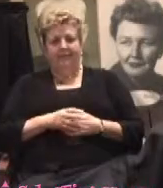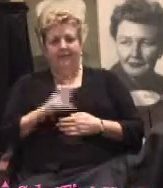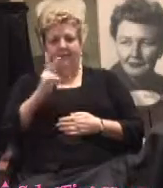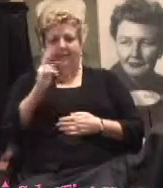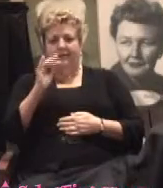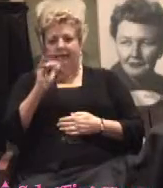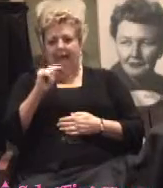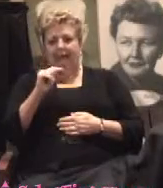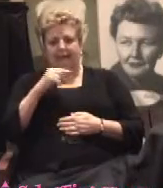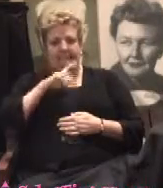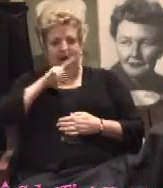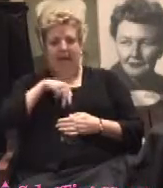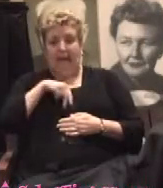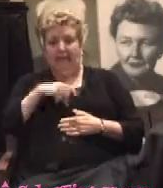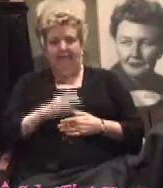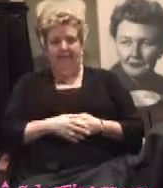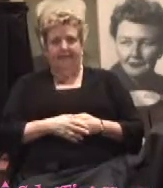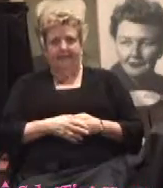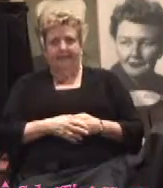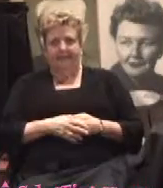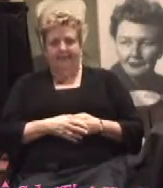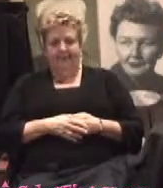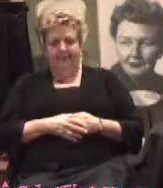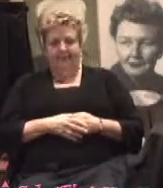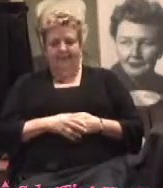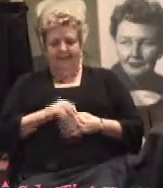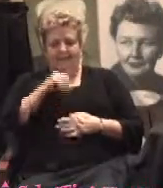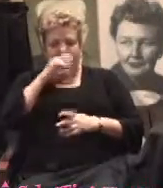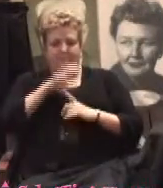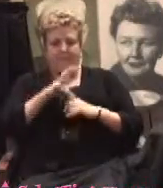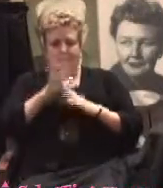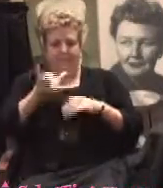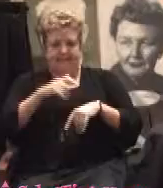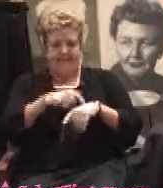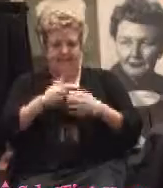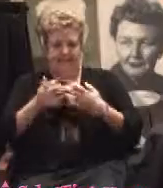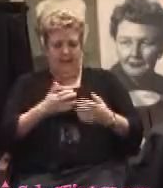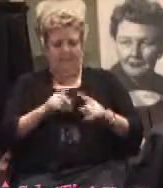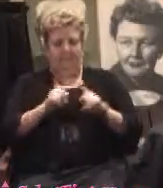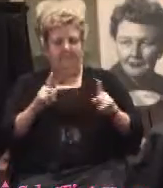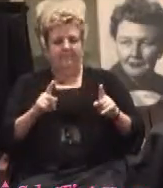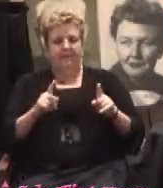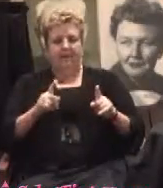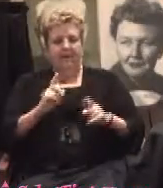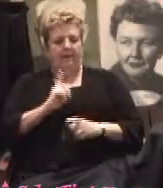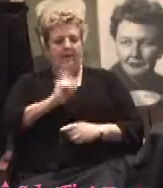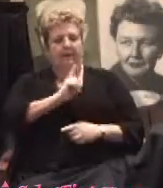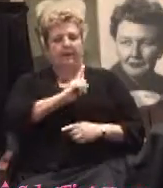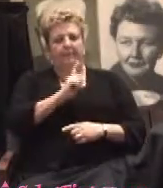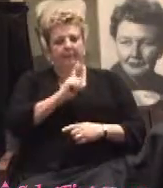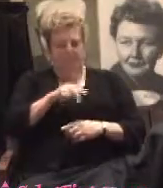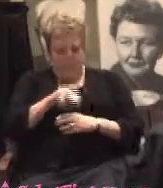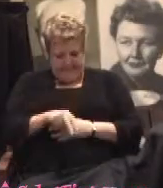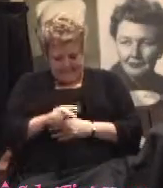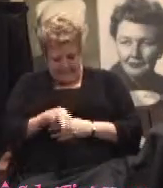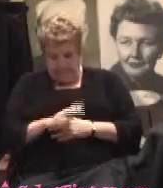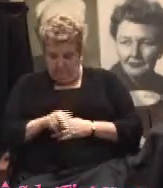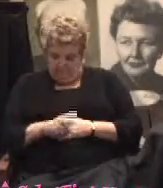myself. And I'm walking up, and they're standing there, and I'm just humiliated, and I'm embarrassed, and I'm looking down at the ground, and I'm looking around, and